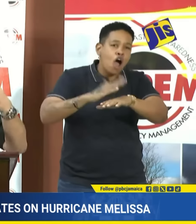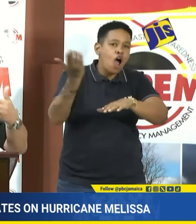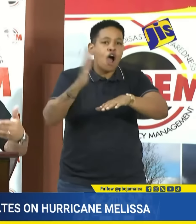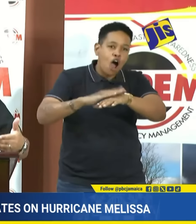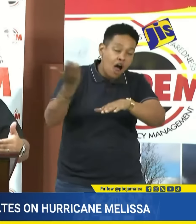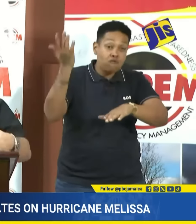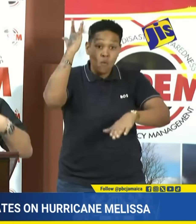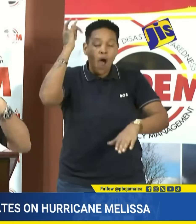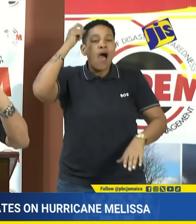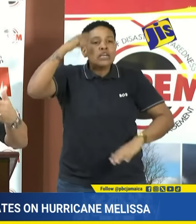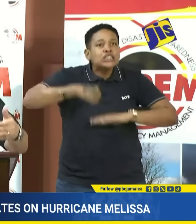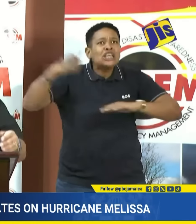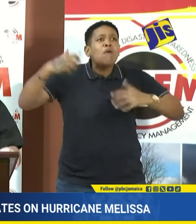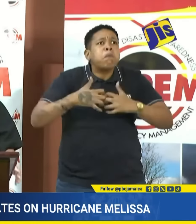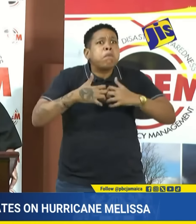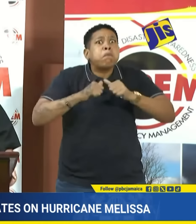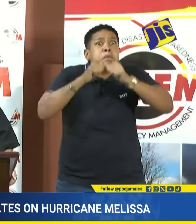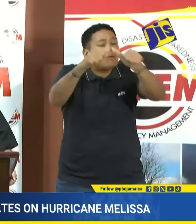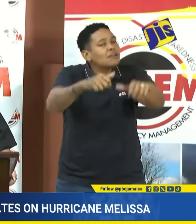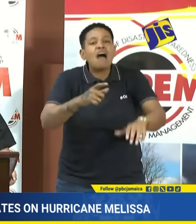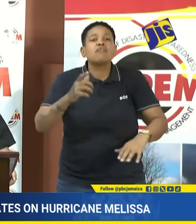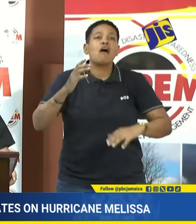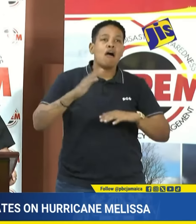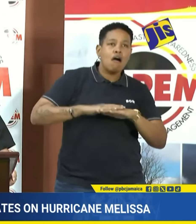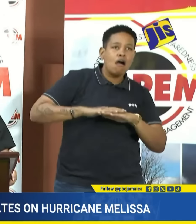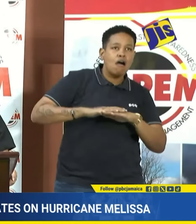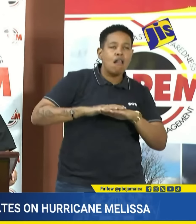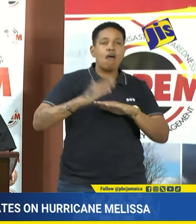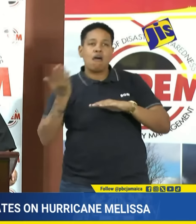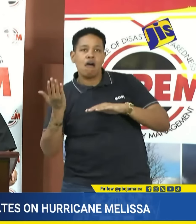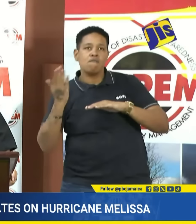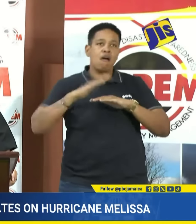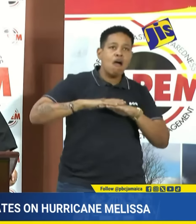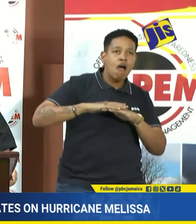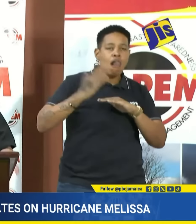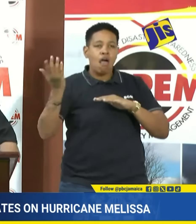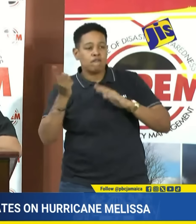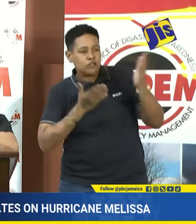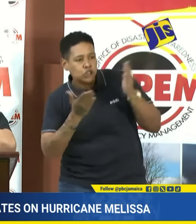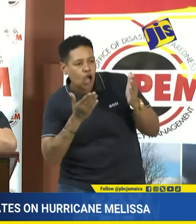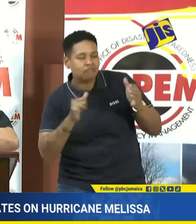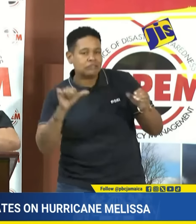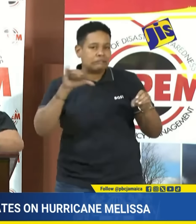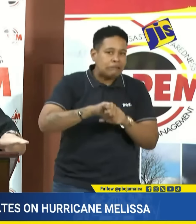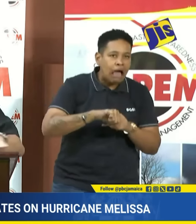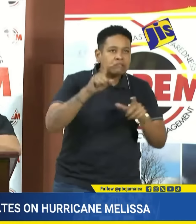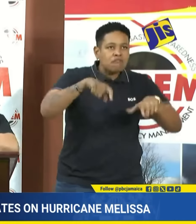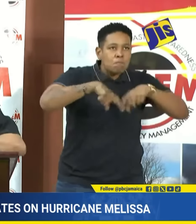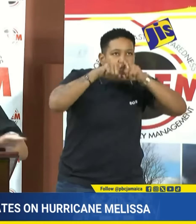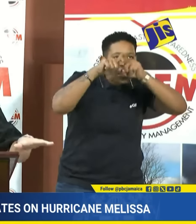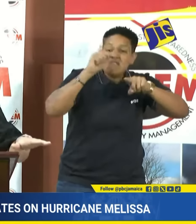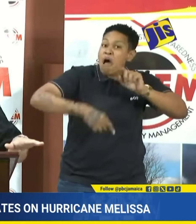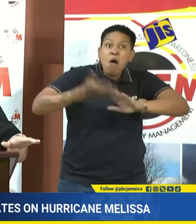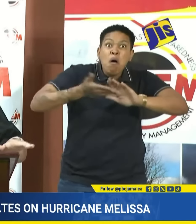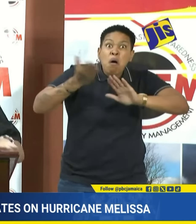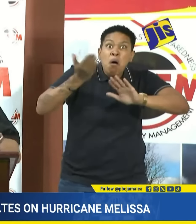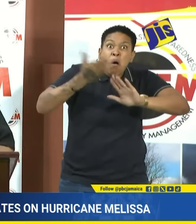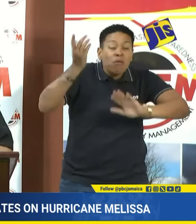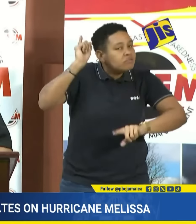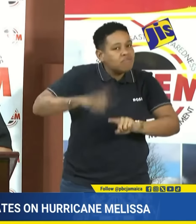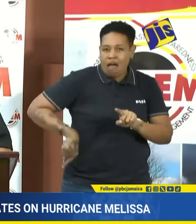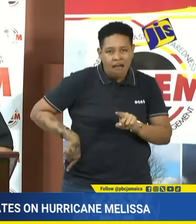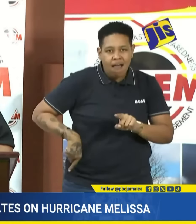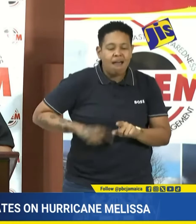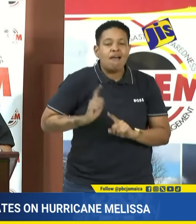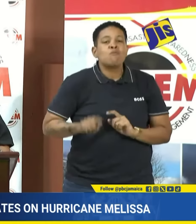cool, they do have to break, they do have to take their time for service and for refueling, etc. So it won't be 72 hours and everything back up and running,